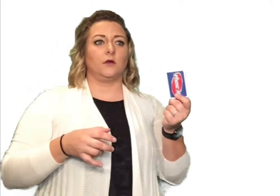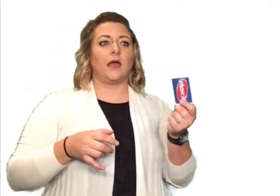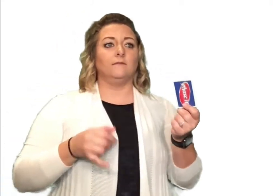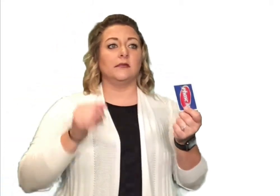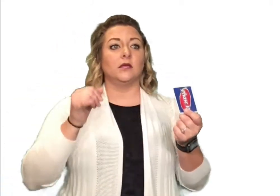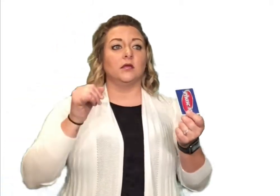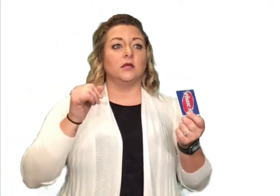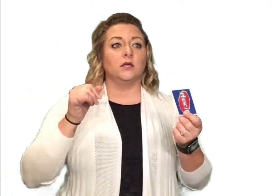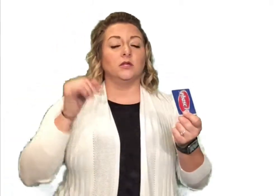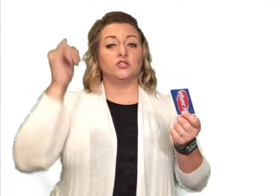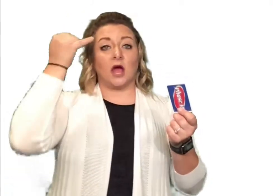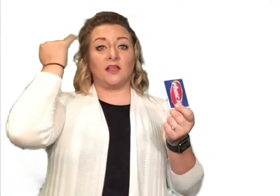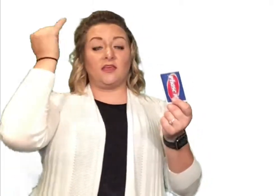Okay, Jonathan.